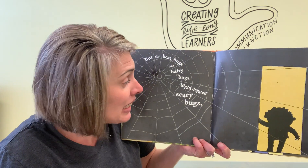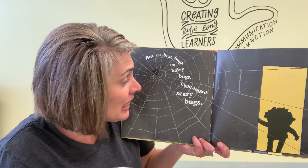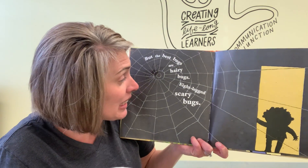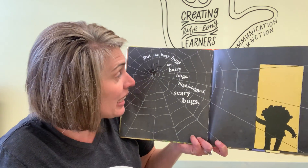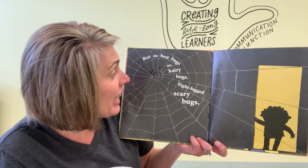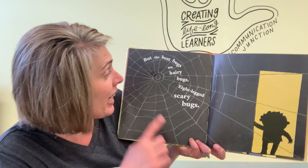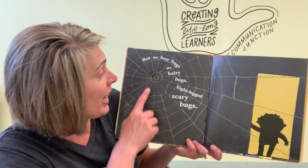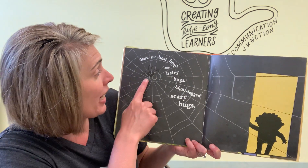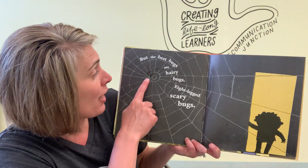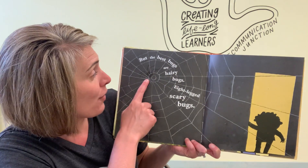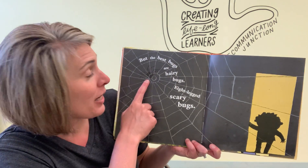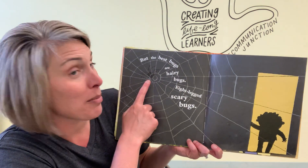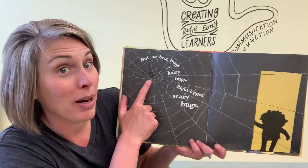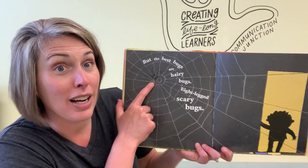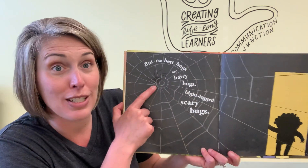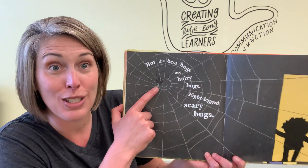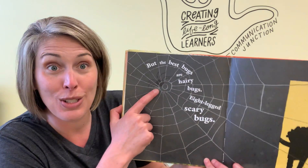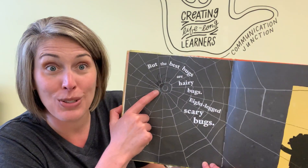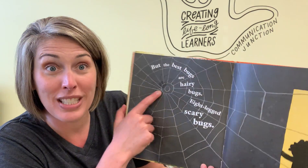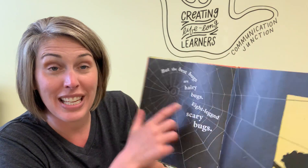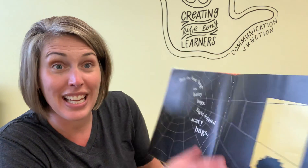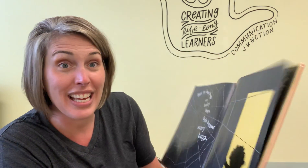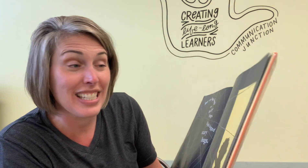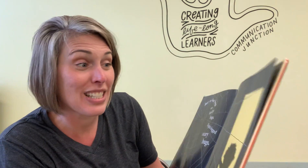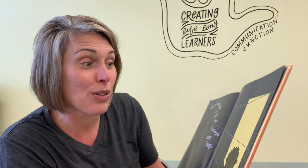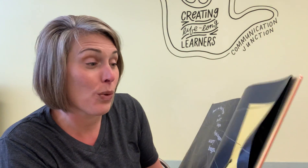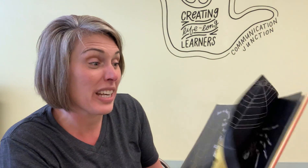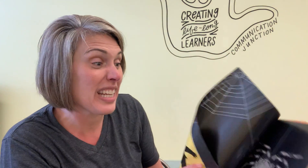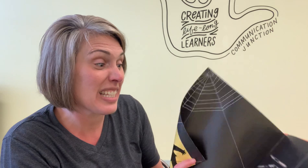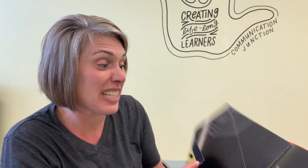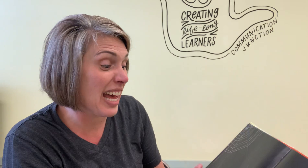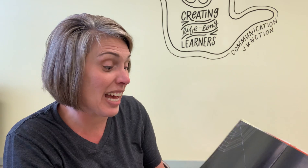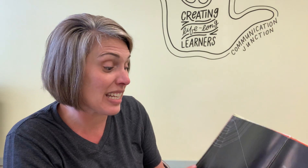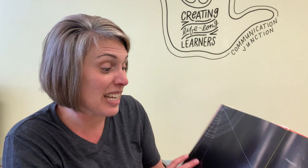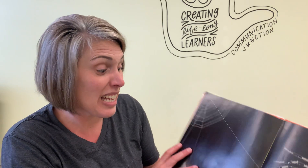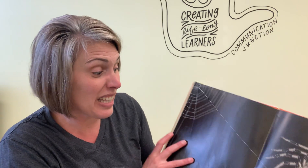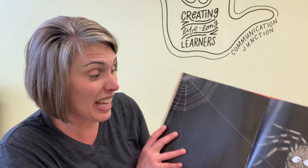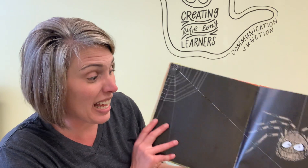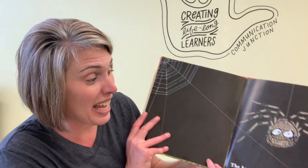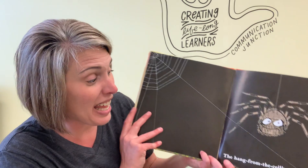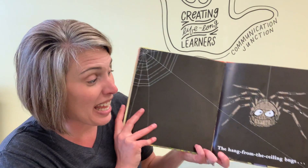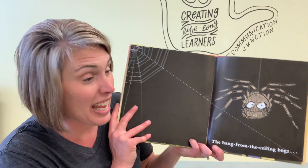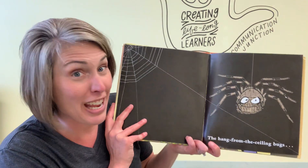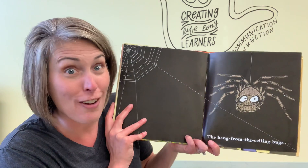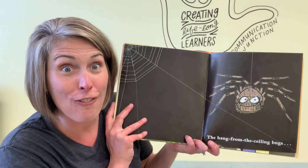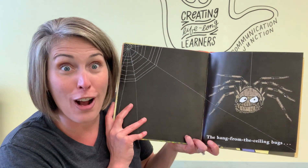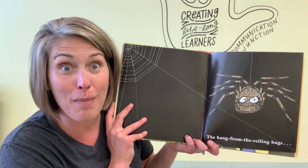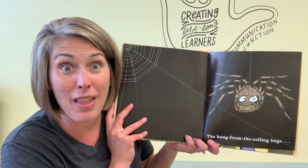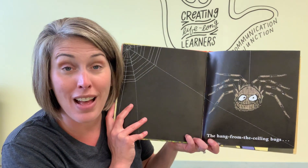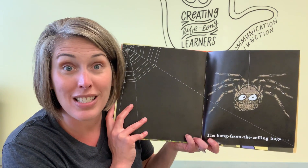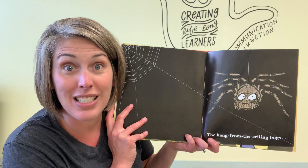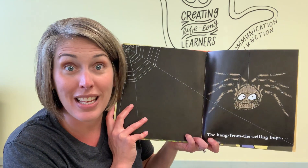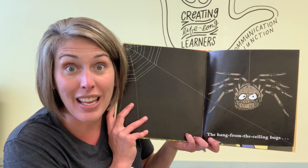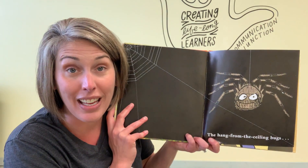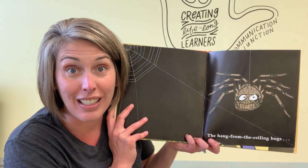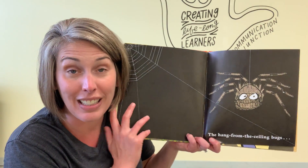8-legged, scary bugs. Do you see it? What is that? The hang from the